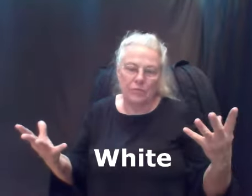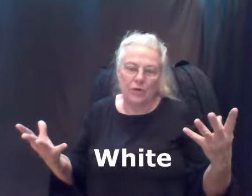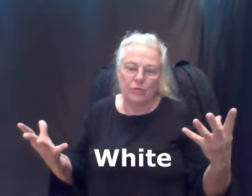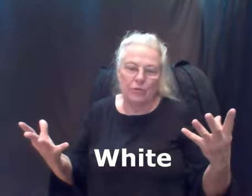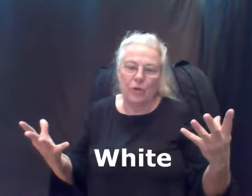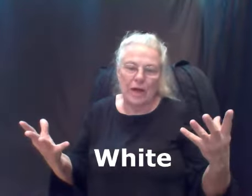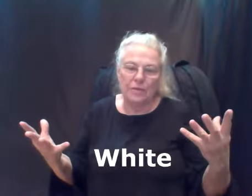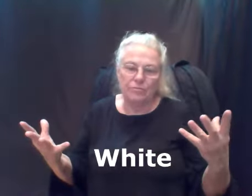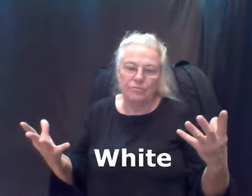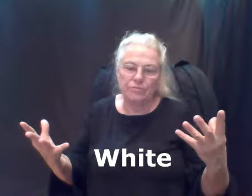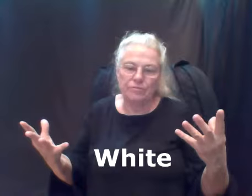great,